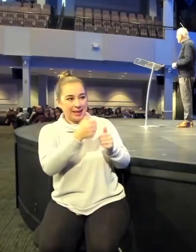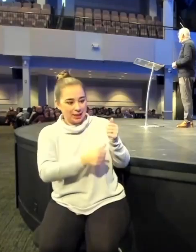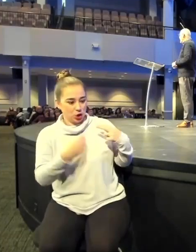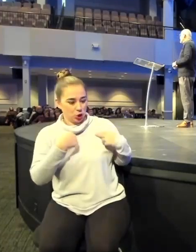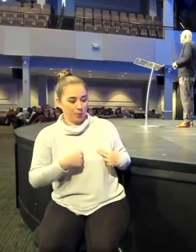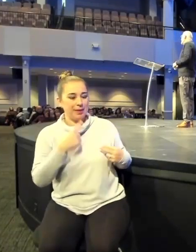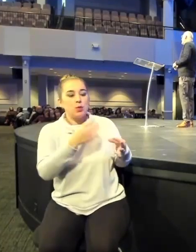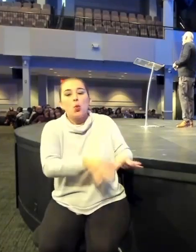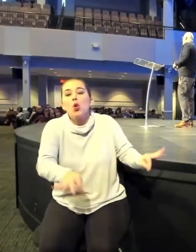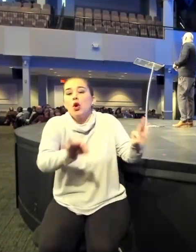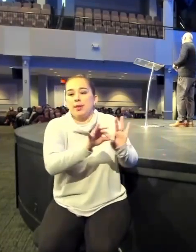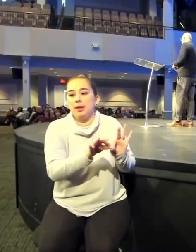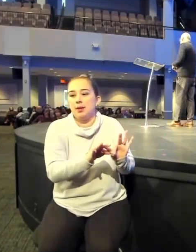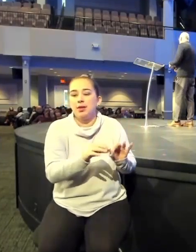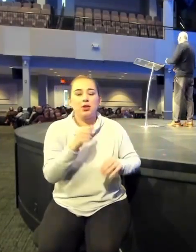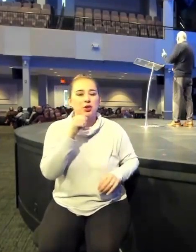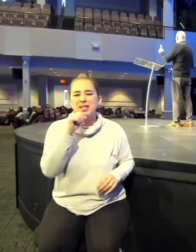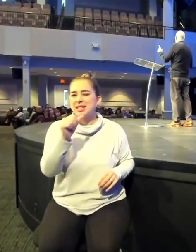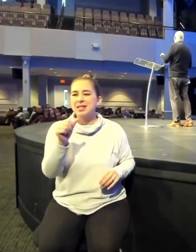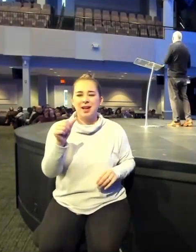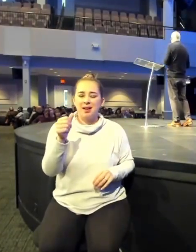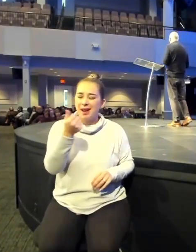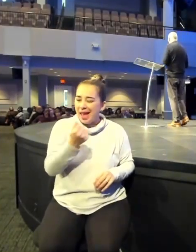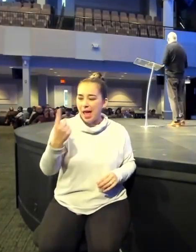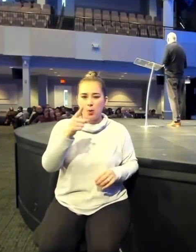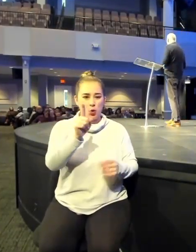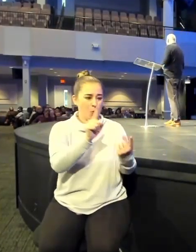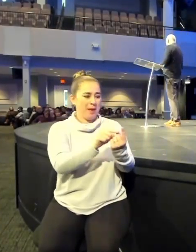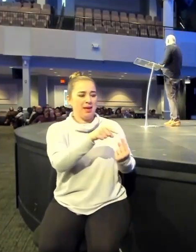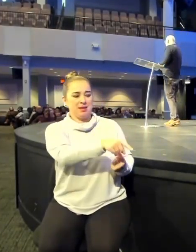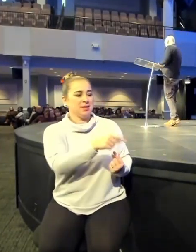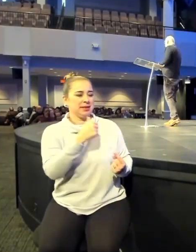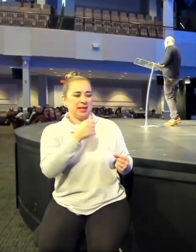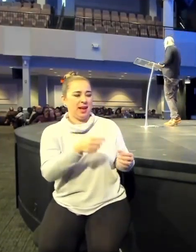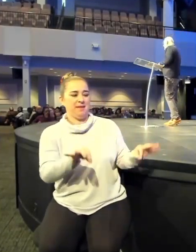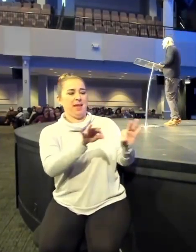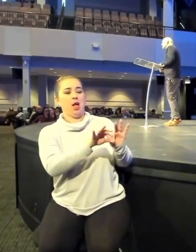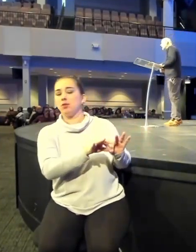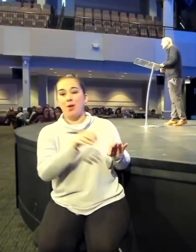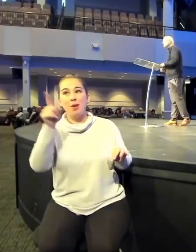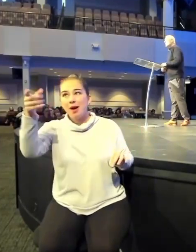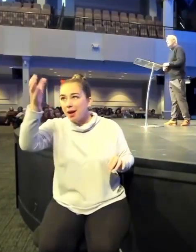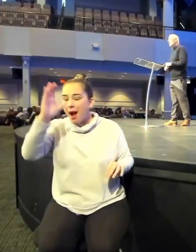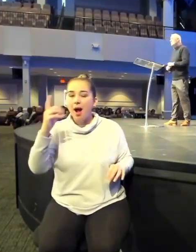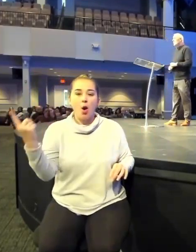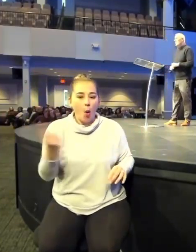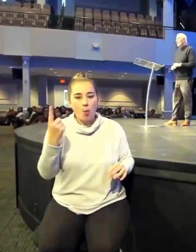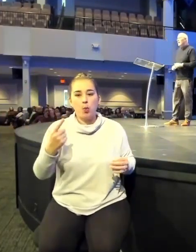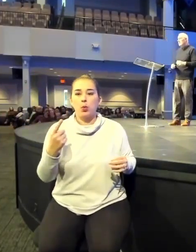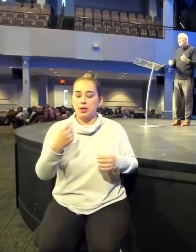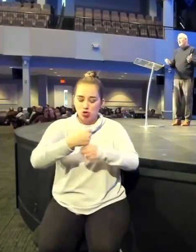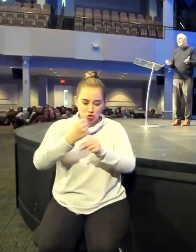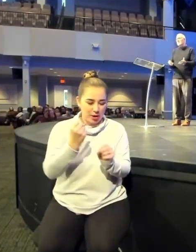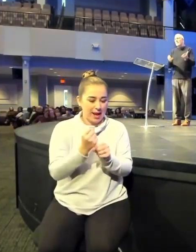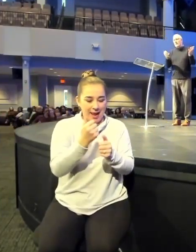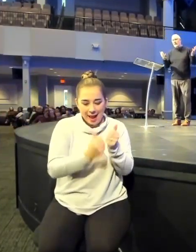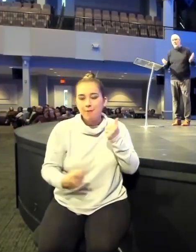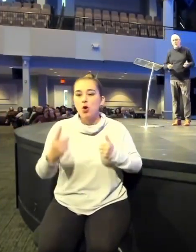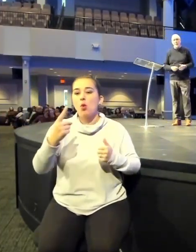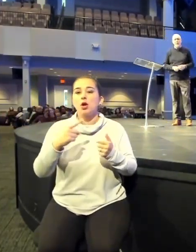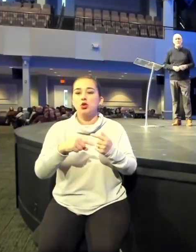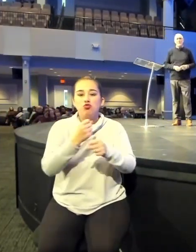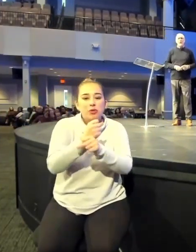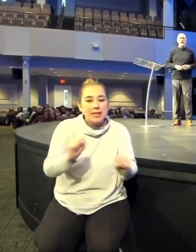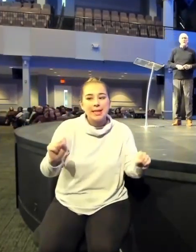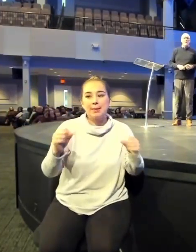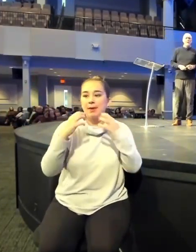not a single person that you will ever meet that does not have value before God. There's someone that God has created, someone that God desires to redeem